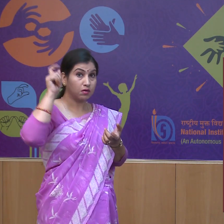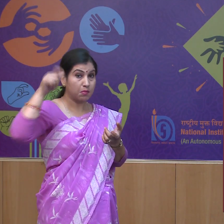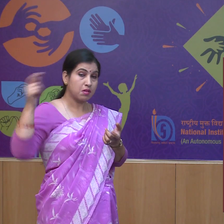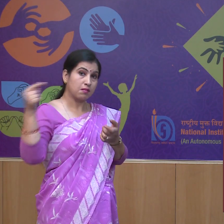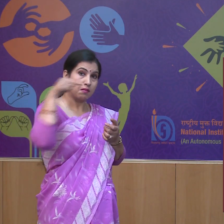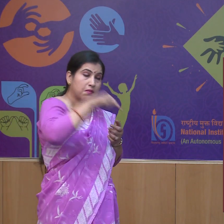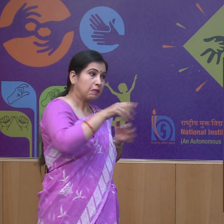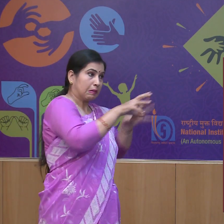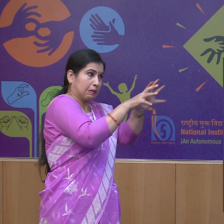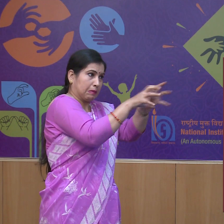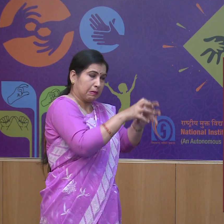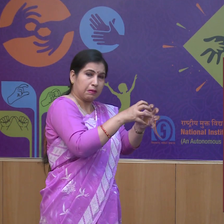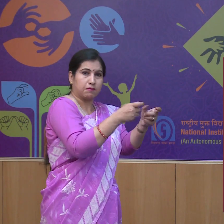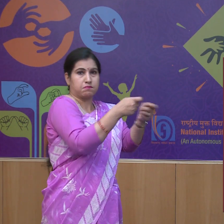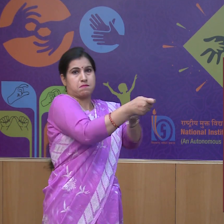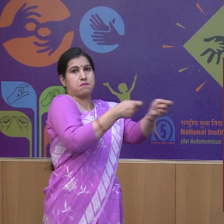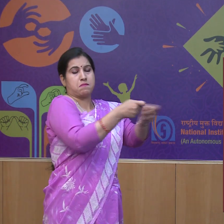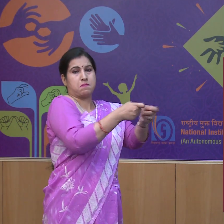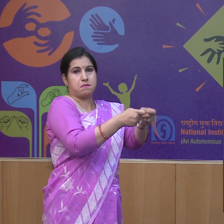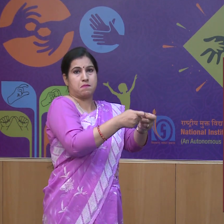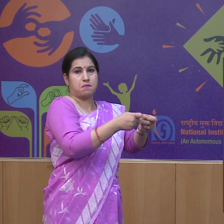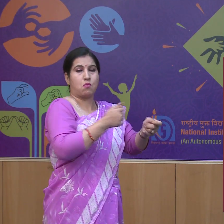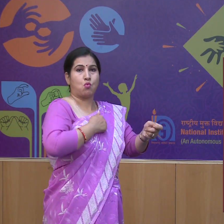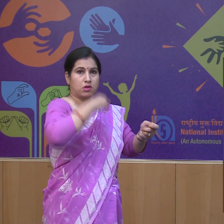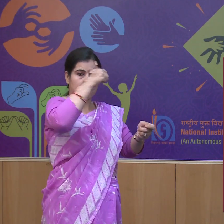to become the masters of our country